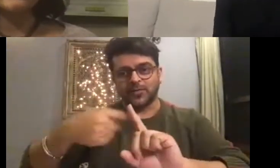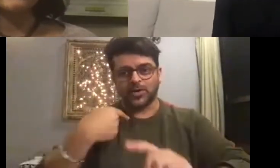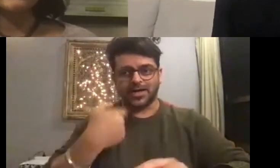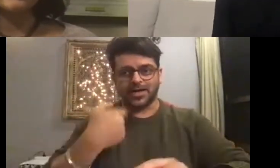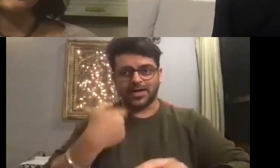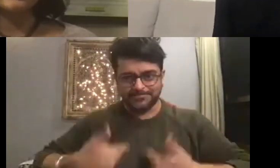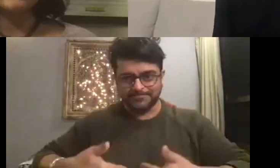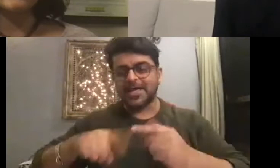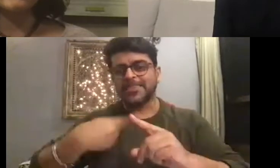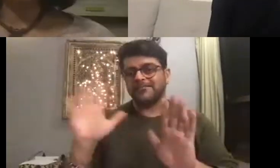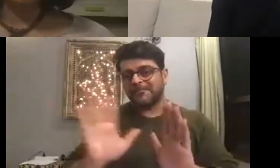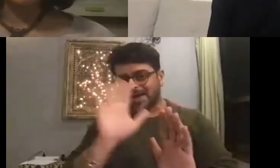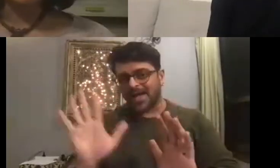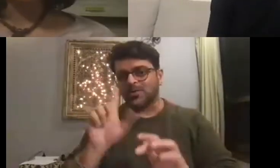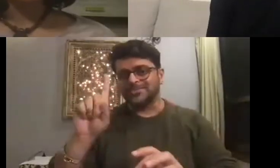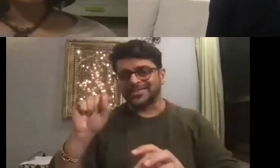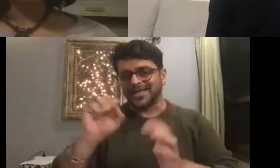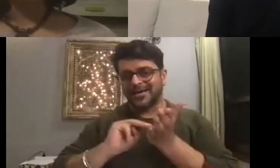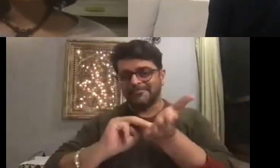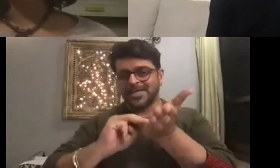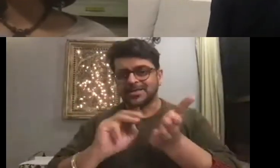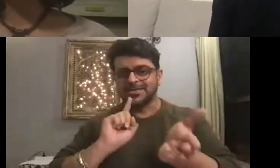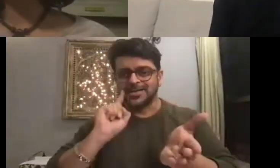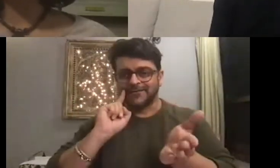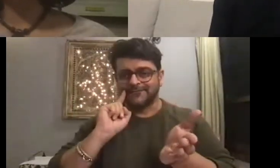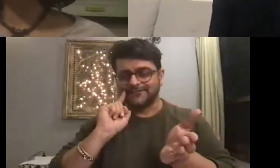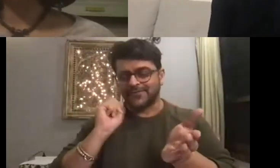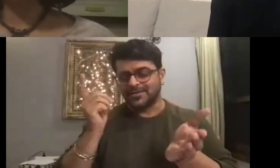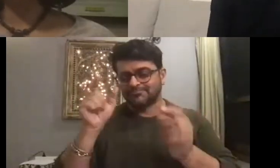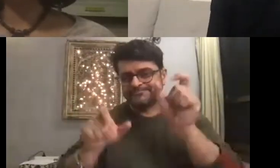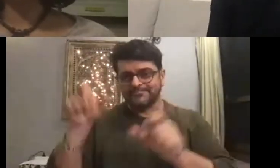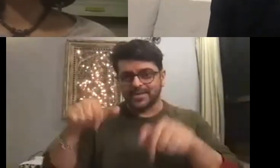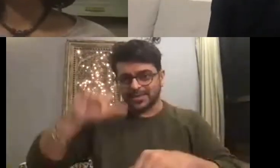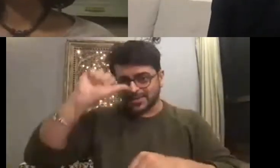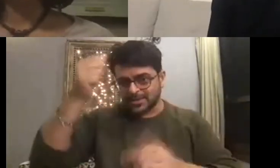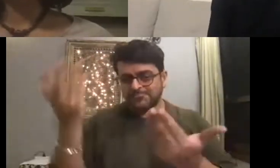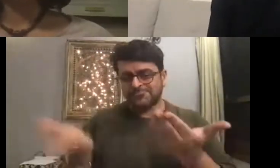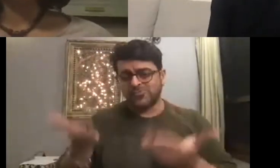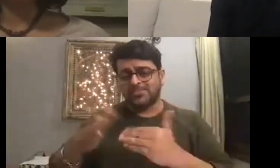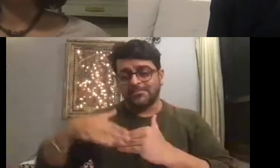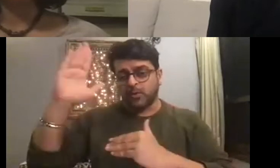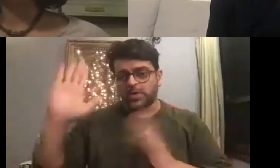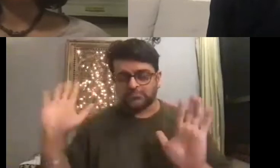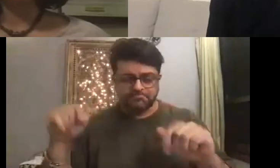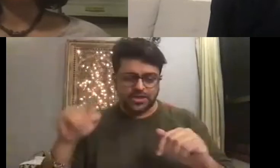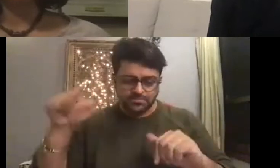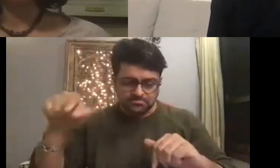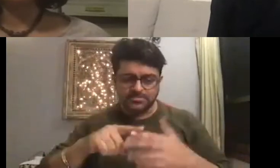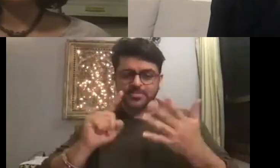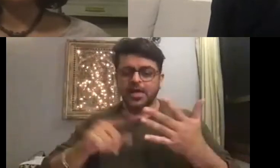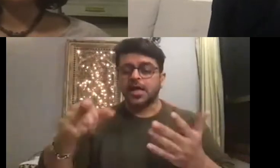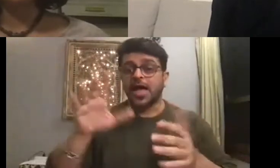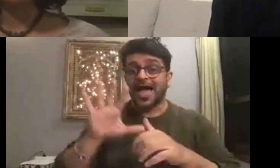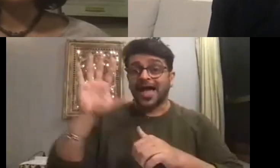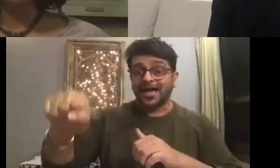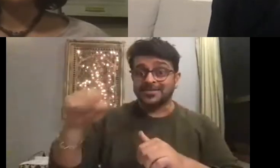is really a buzz. There are about 10 million deaf people here in India, living in India, probably more. We